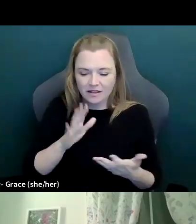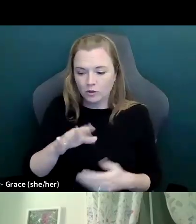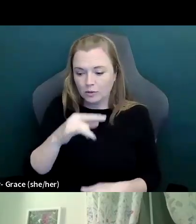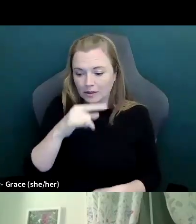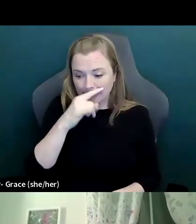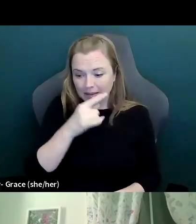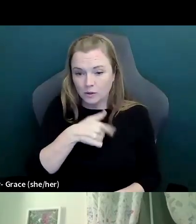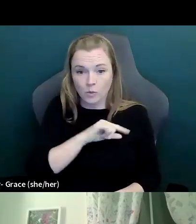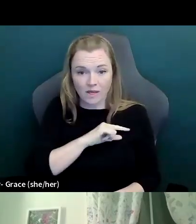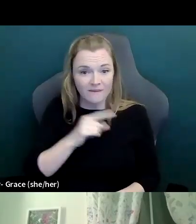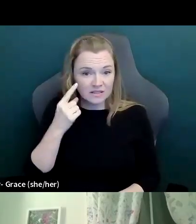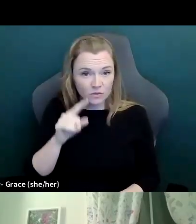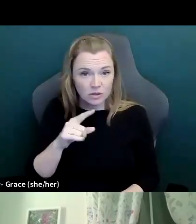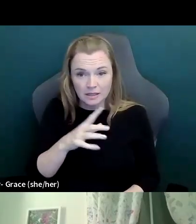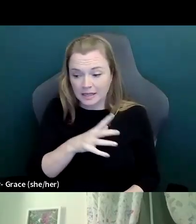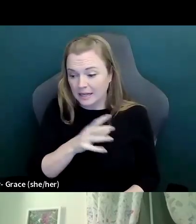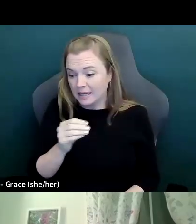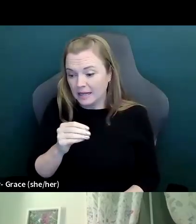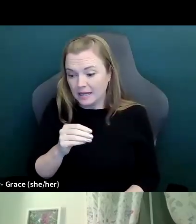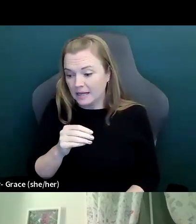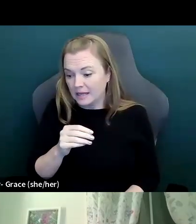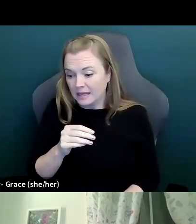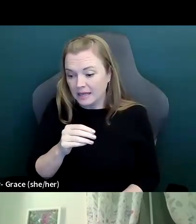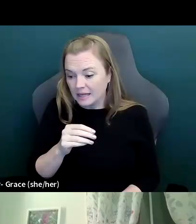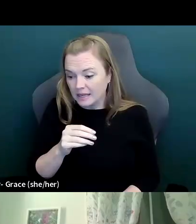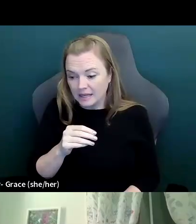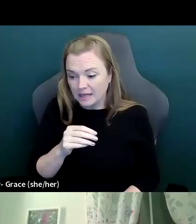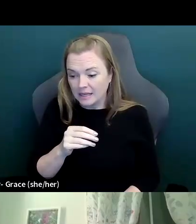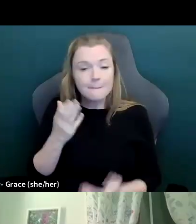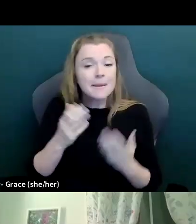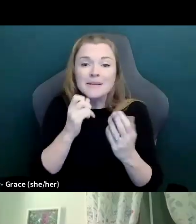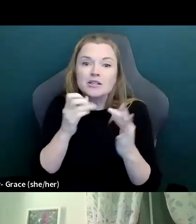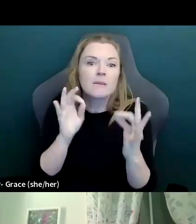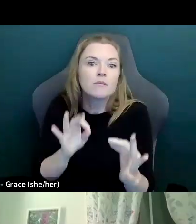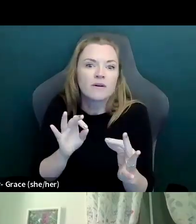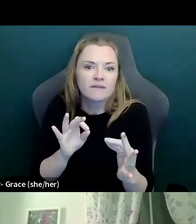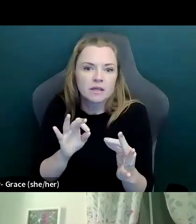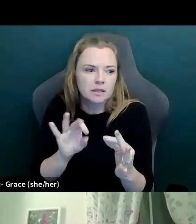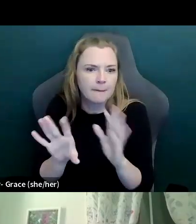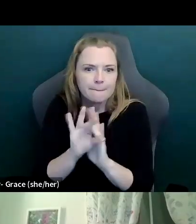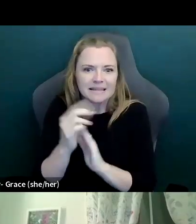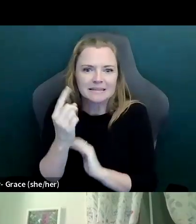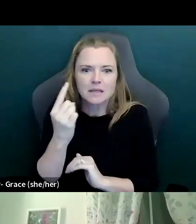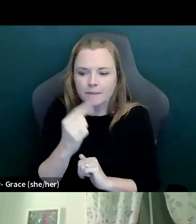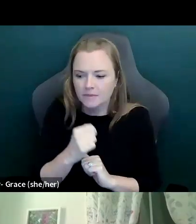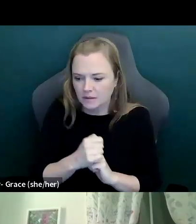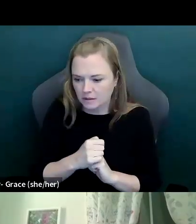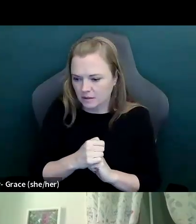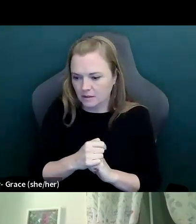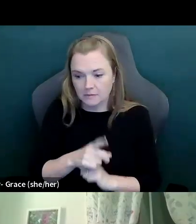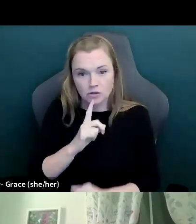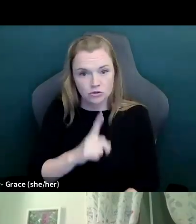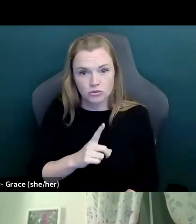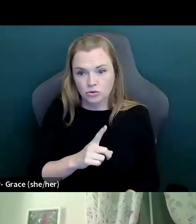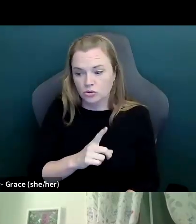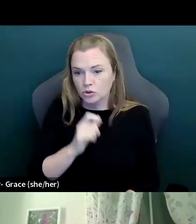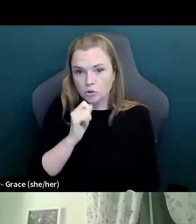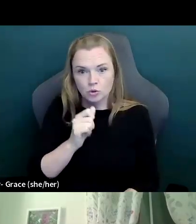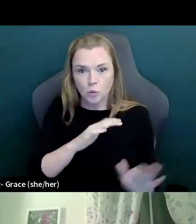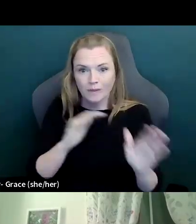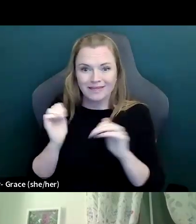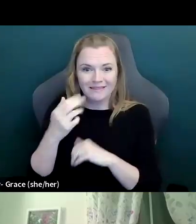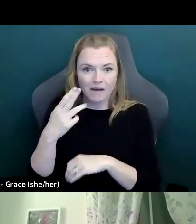qualifies for. And even if it isn't perfect, pick something make sure you don't get out of high school and